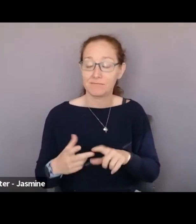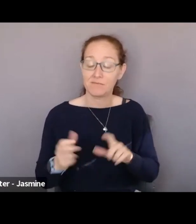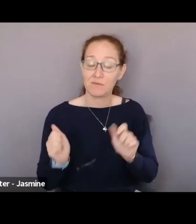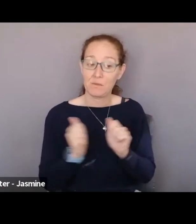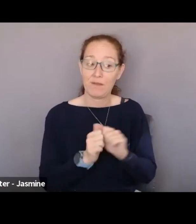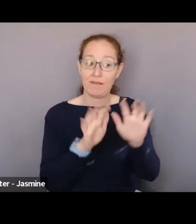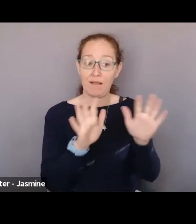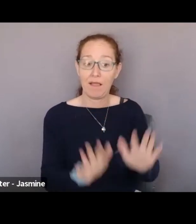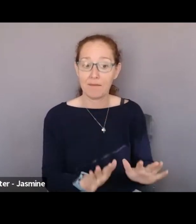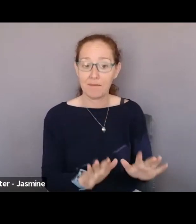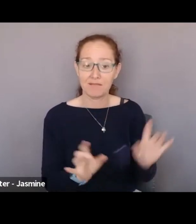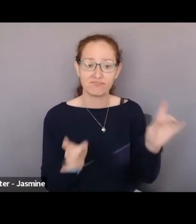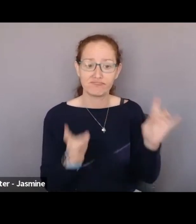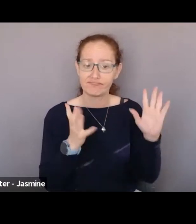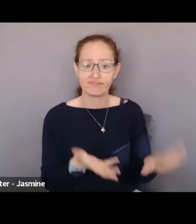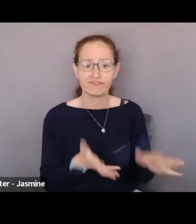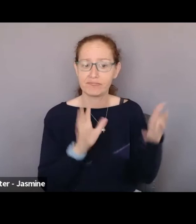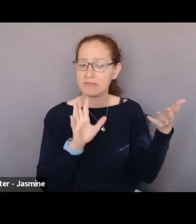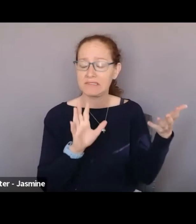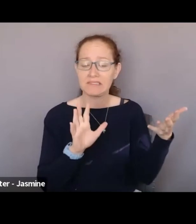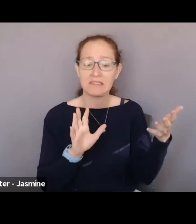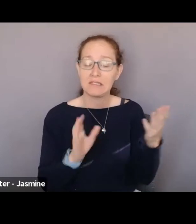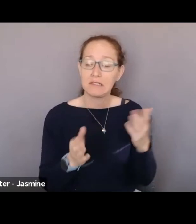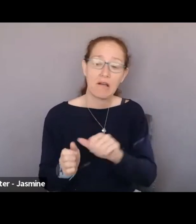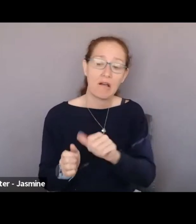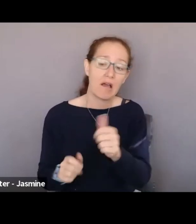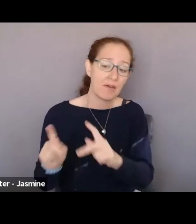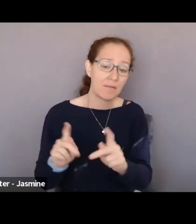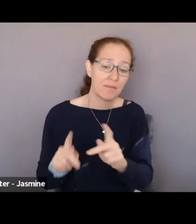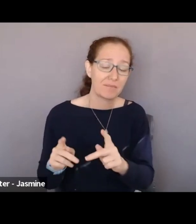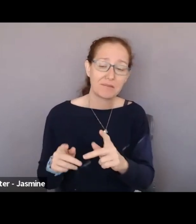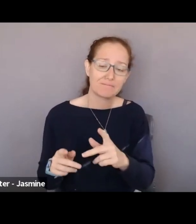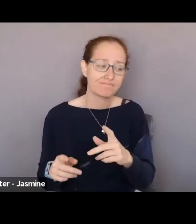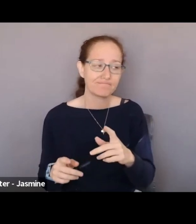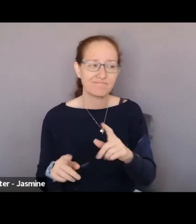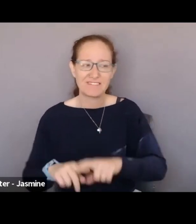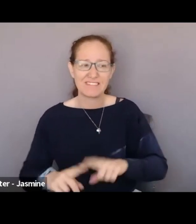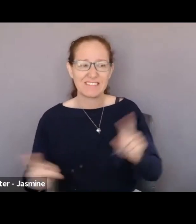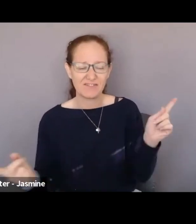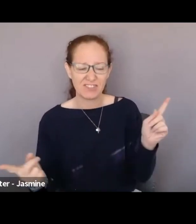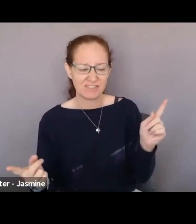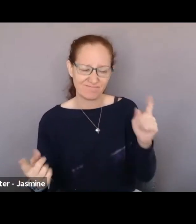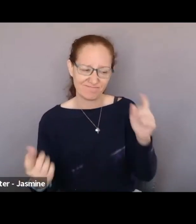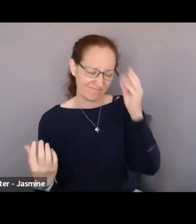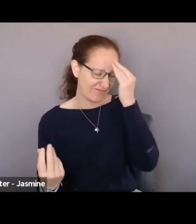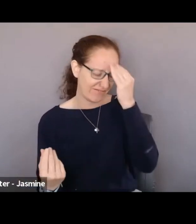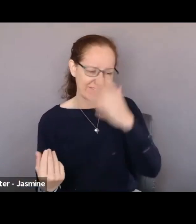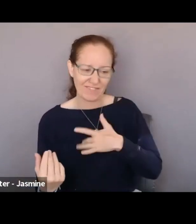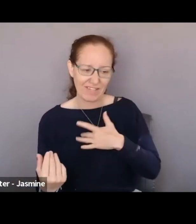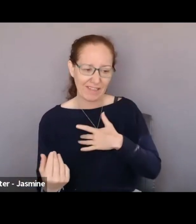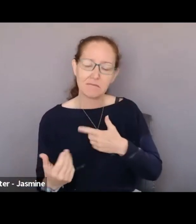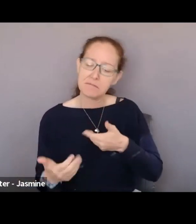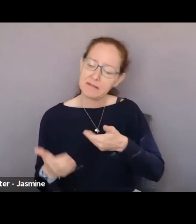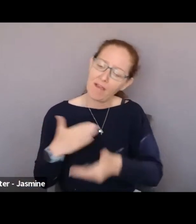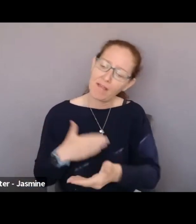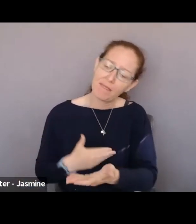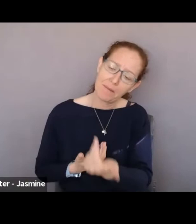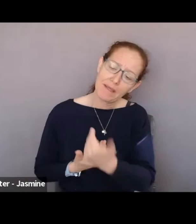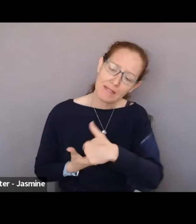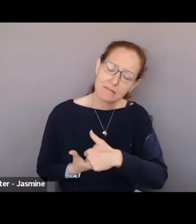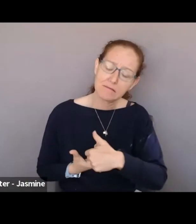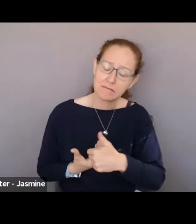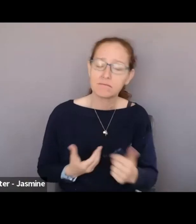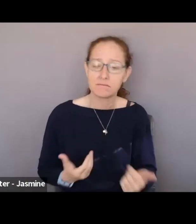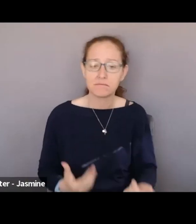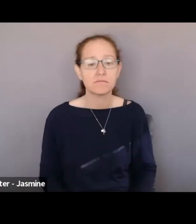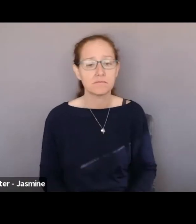not, have their own thinking about it. So thank you. And I am going